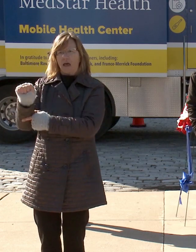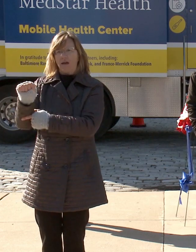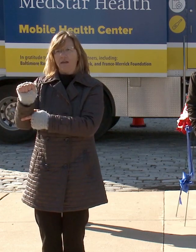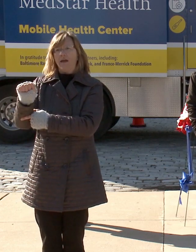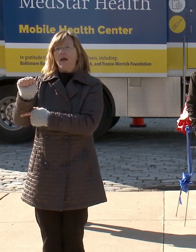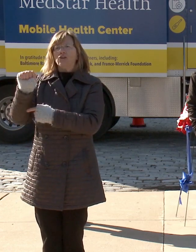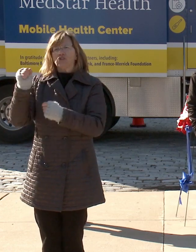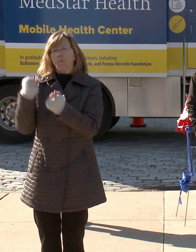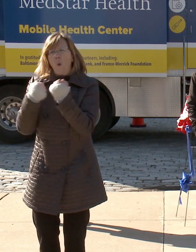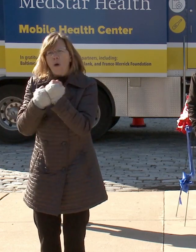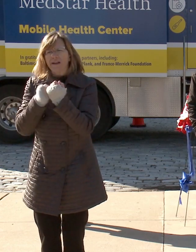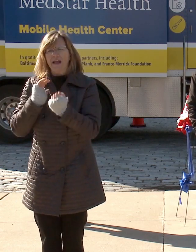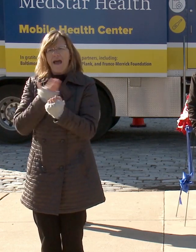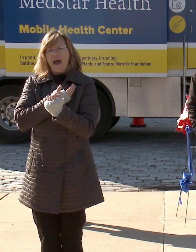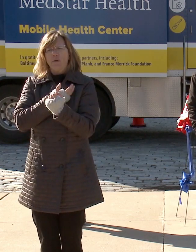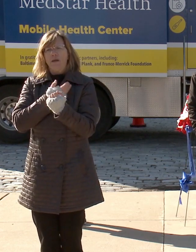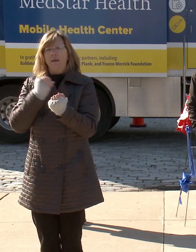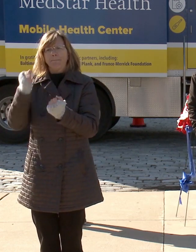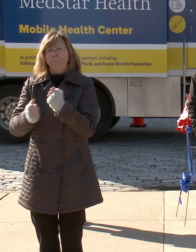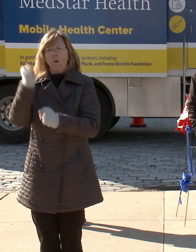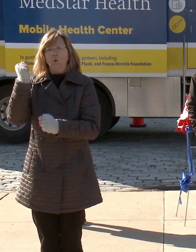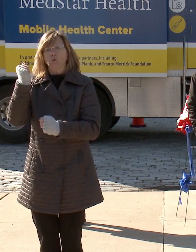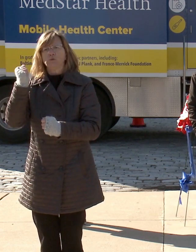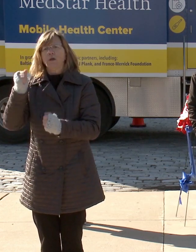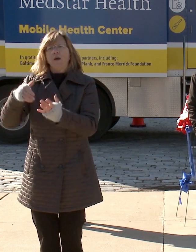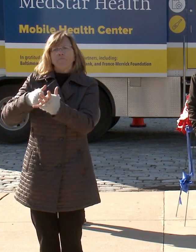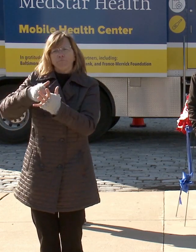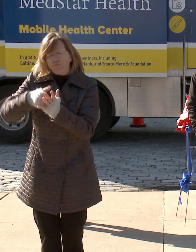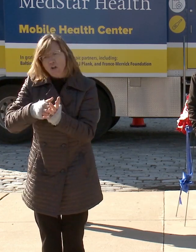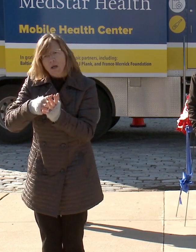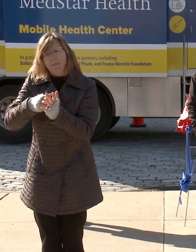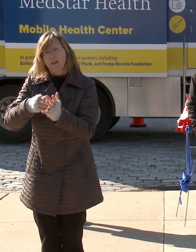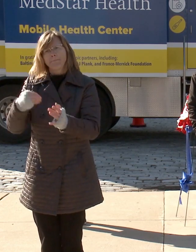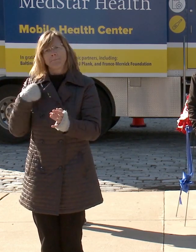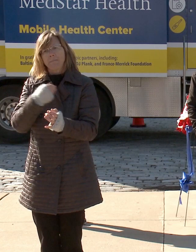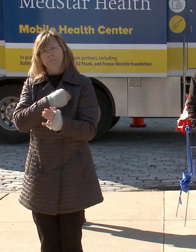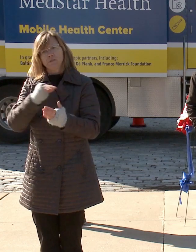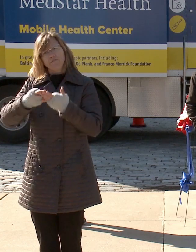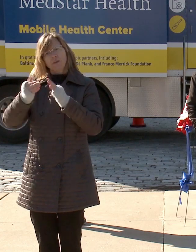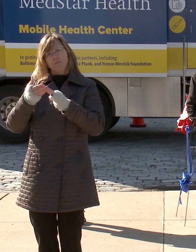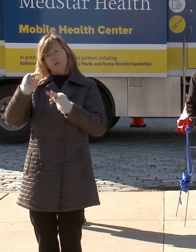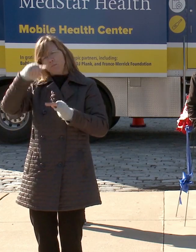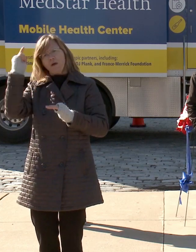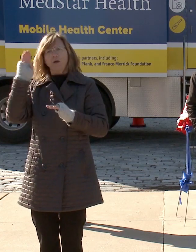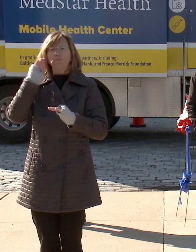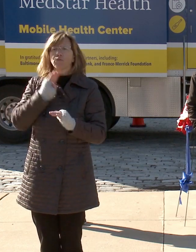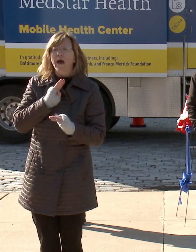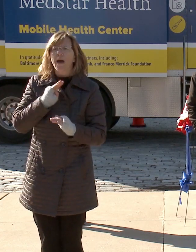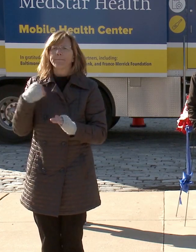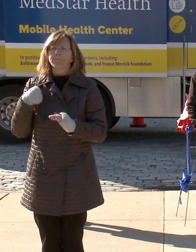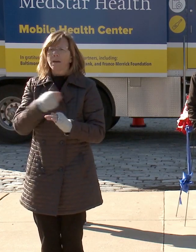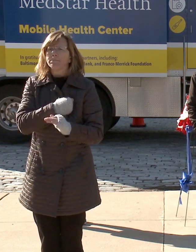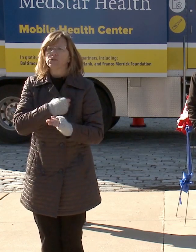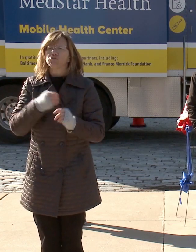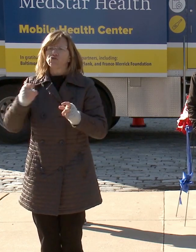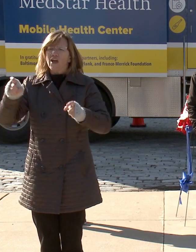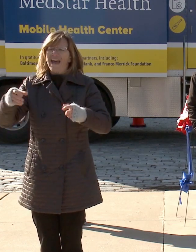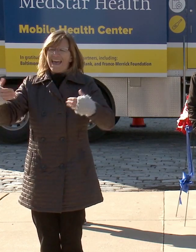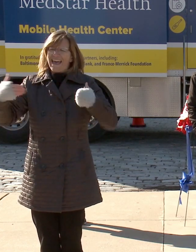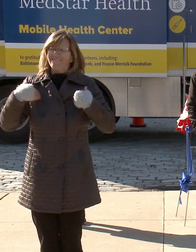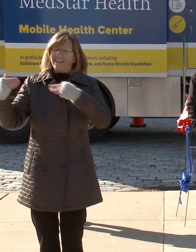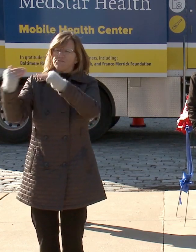vulnerable residents of this city, our Black and brown residents who deserve the equity for this